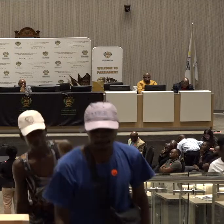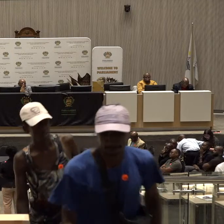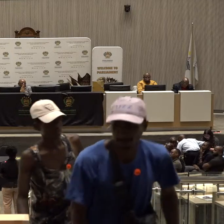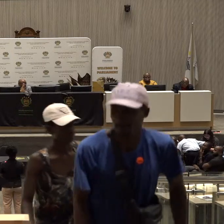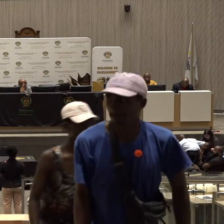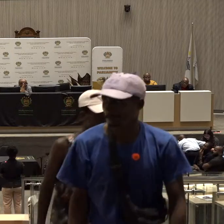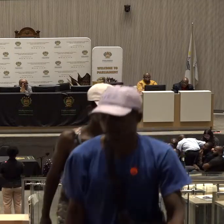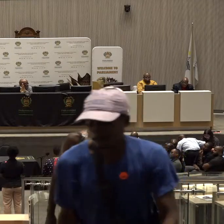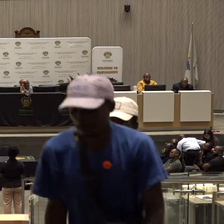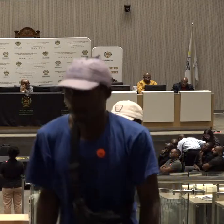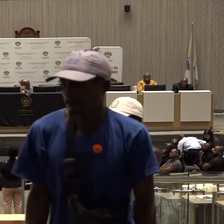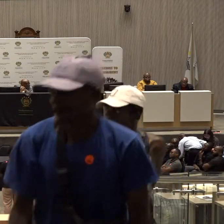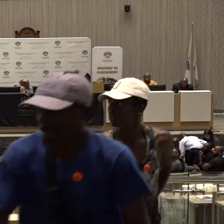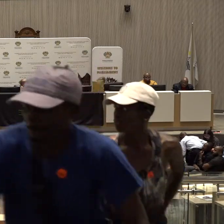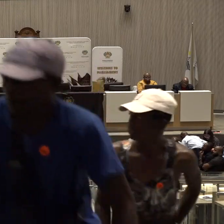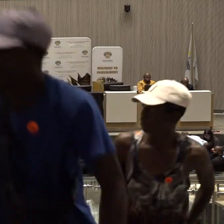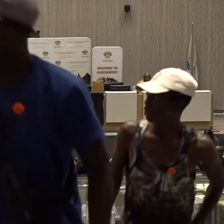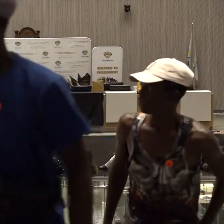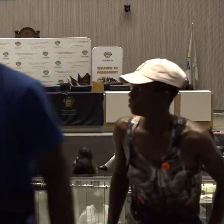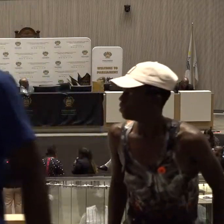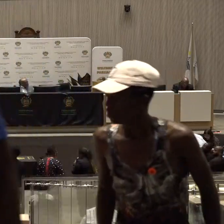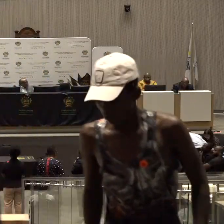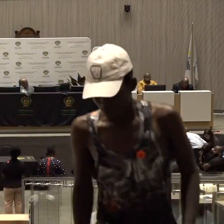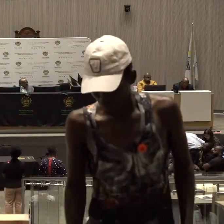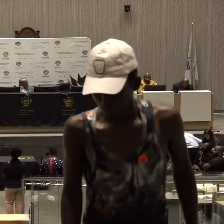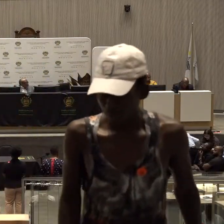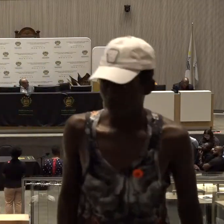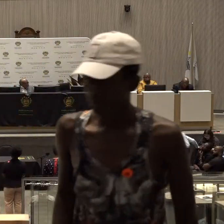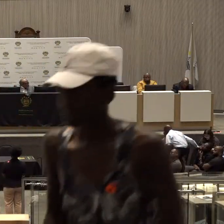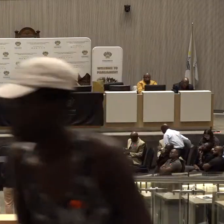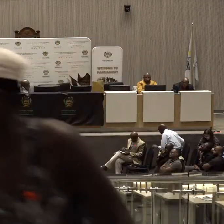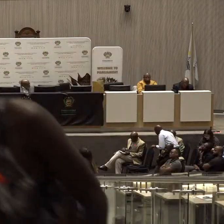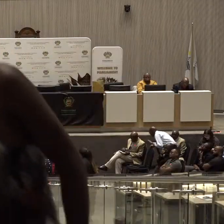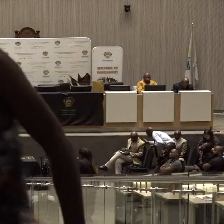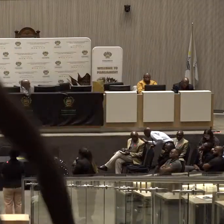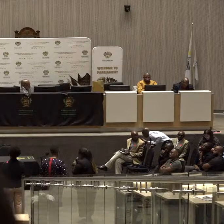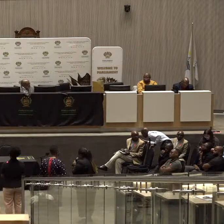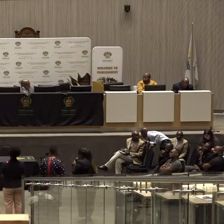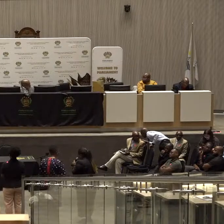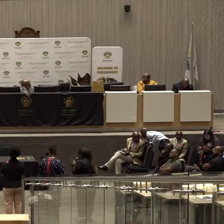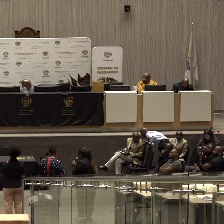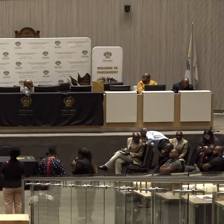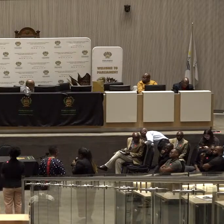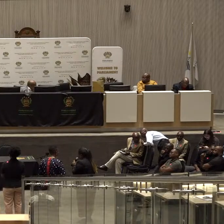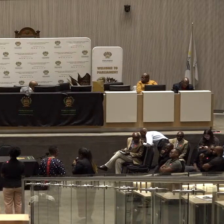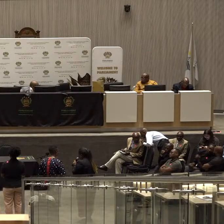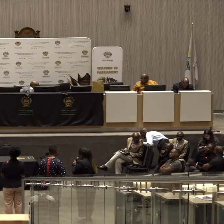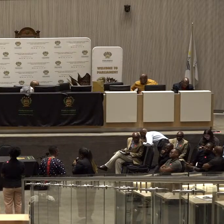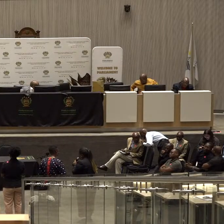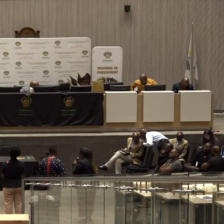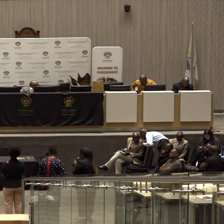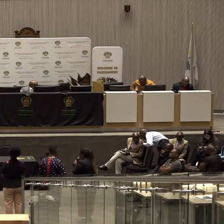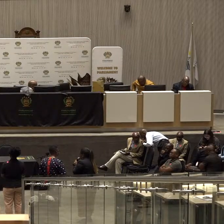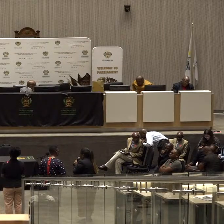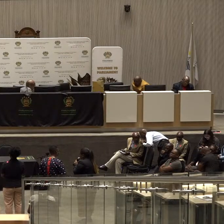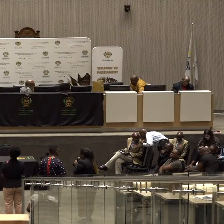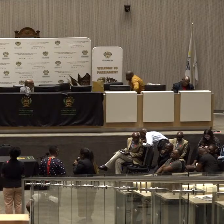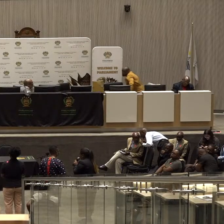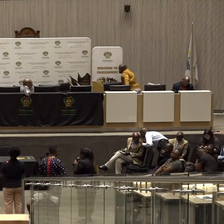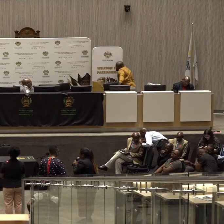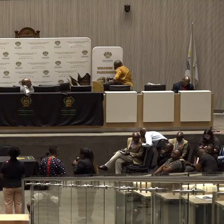those who are working who are working with walking sticks some of them they can't get into the trains properly